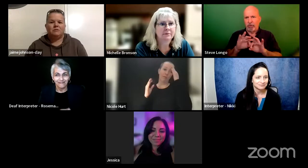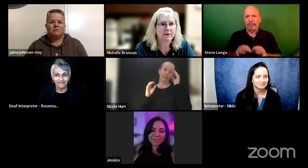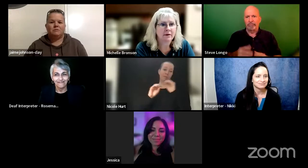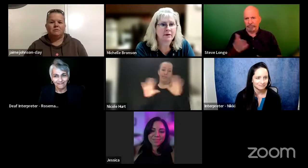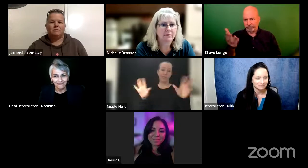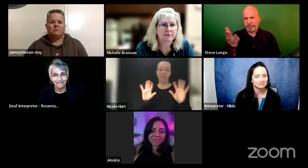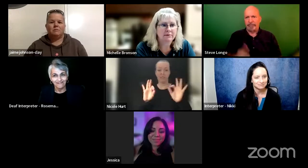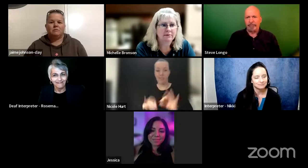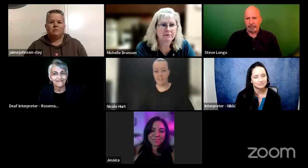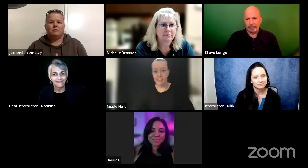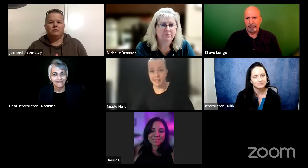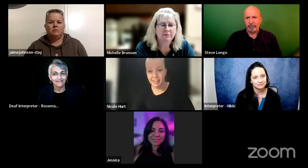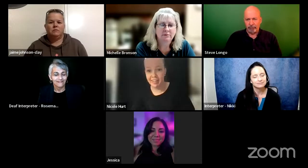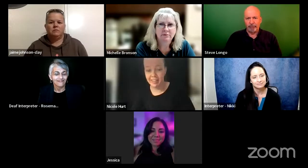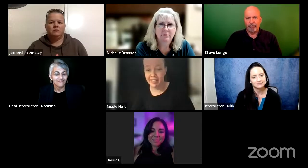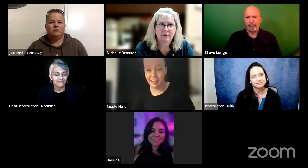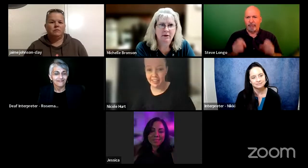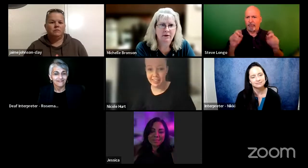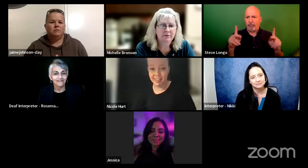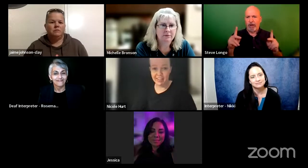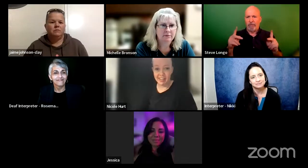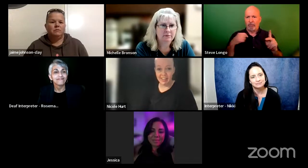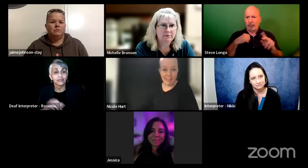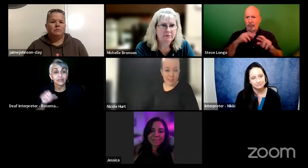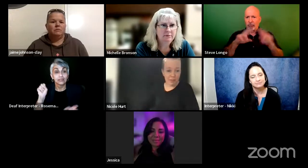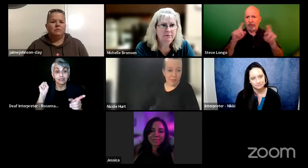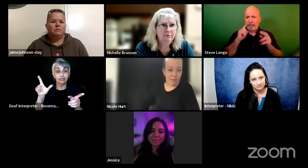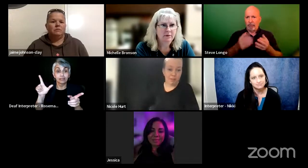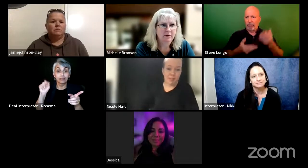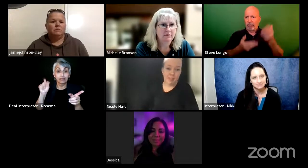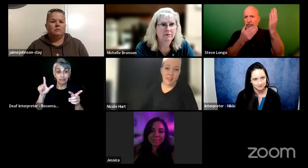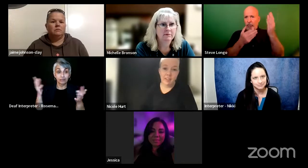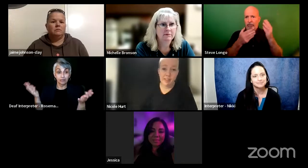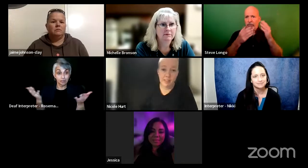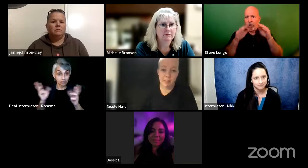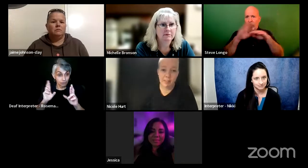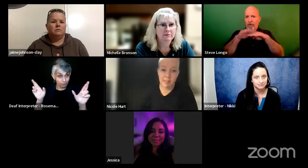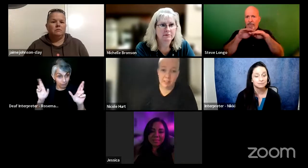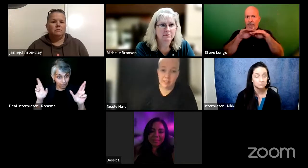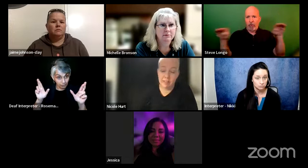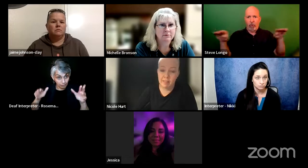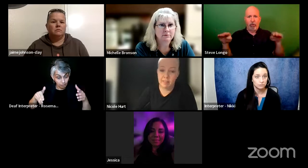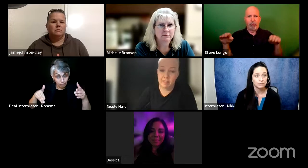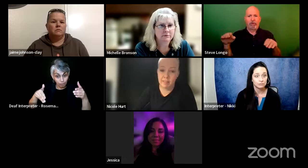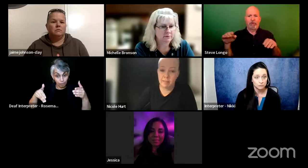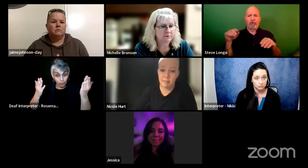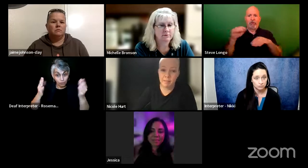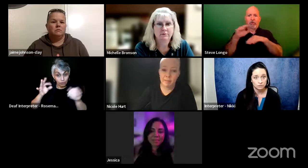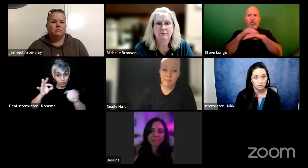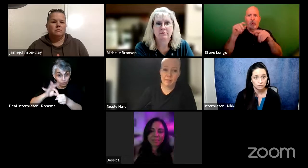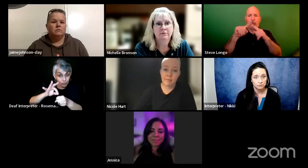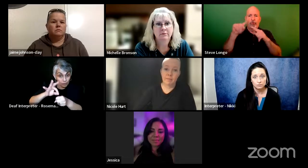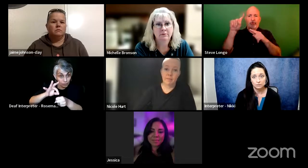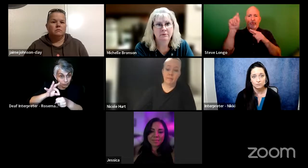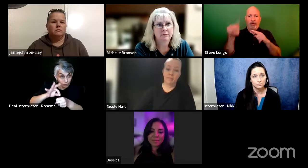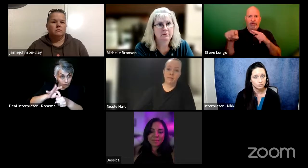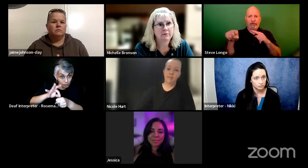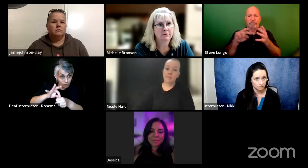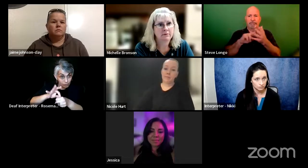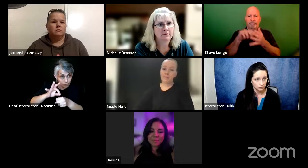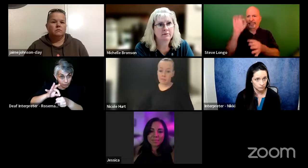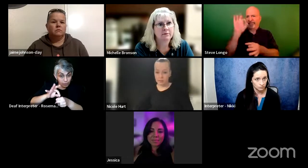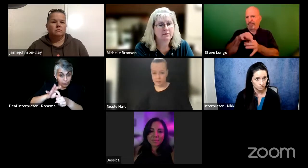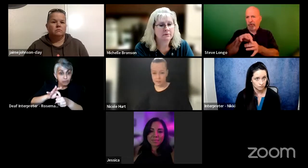And I agree, it is important that everybody feel comfortable with the decision to move forward. So we have a motion